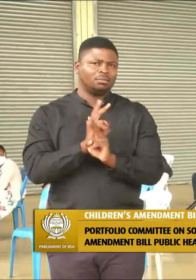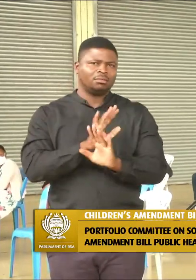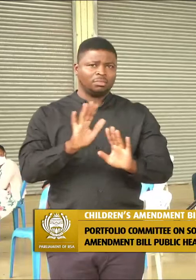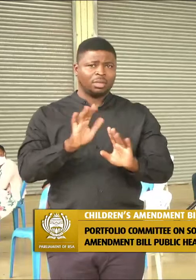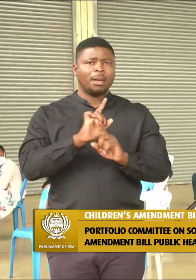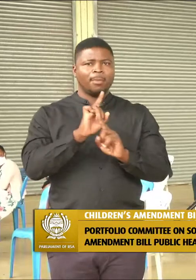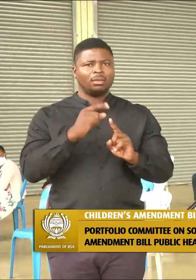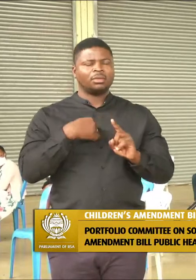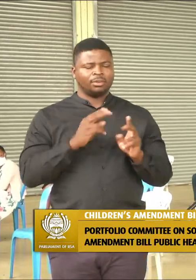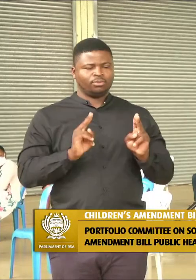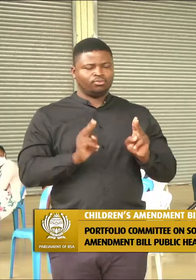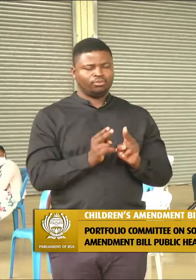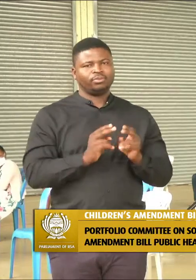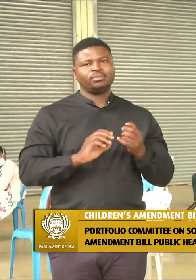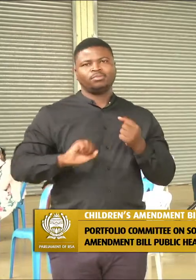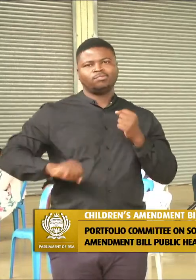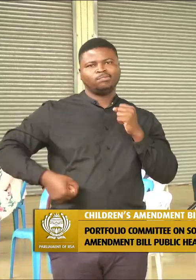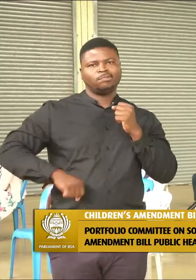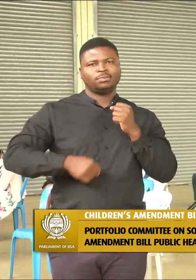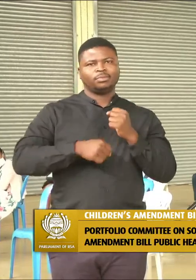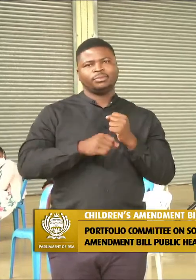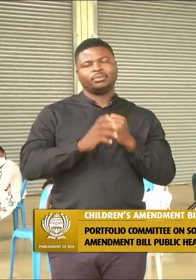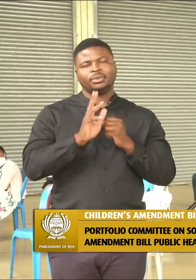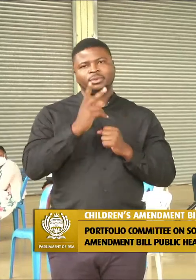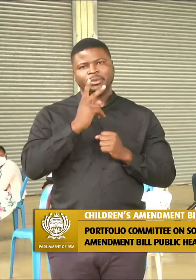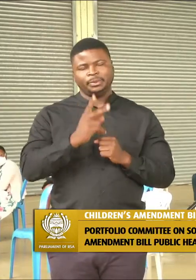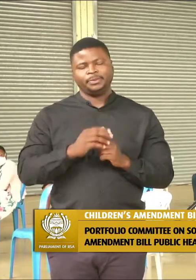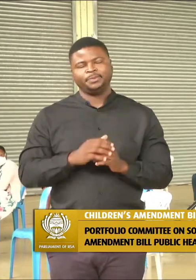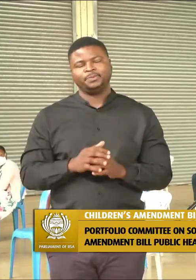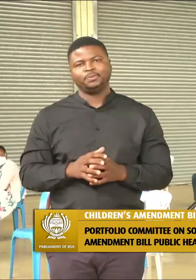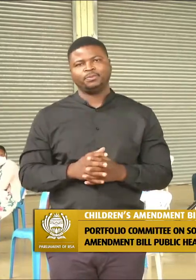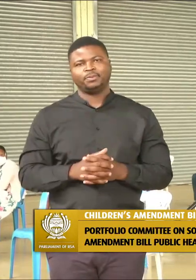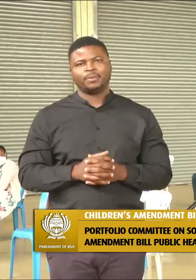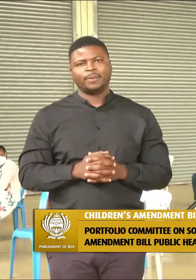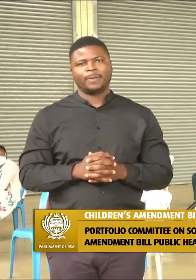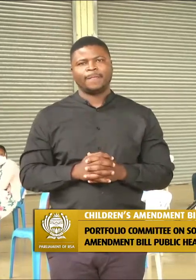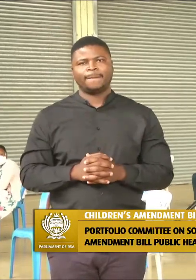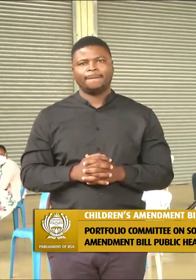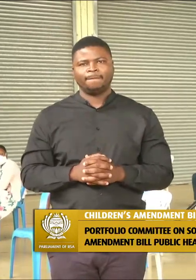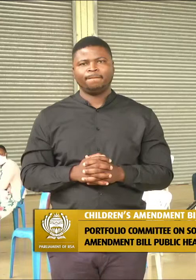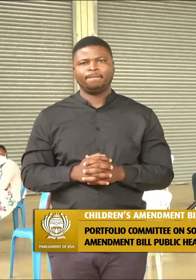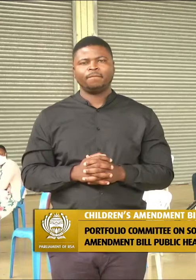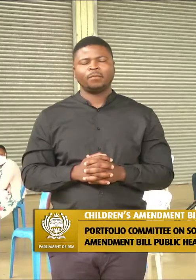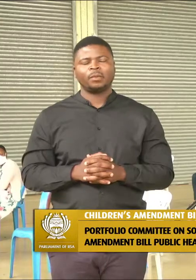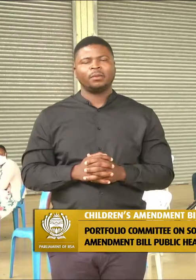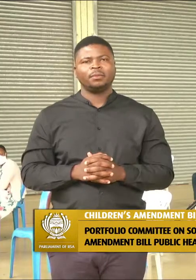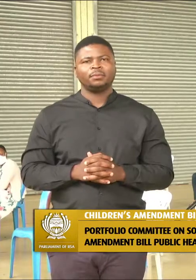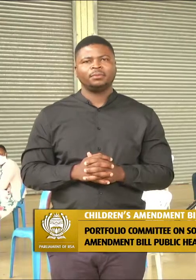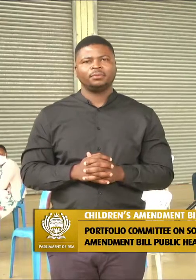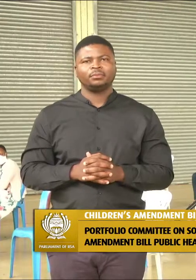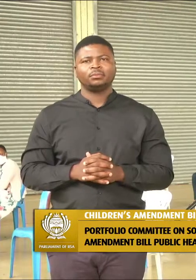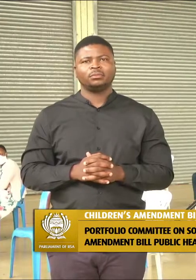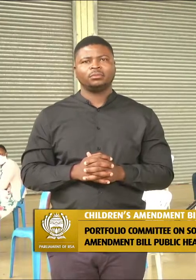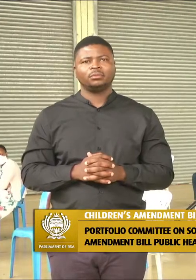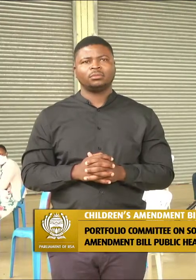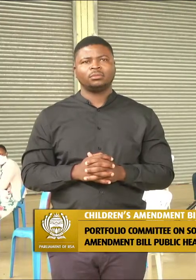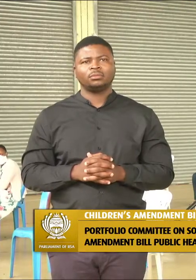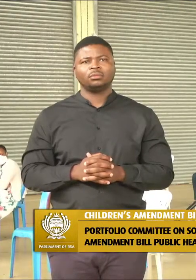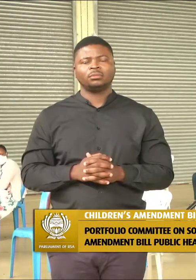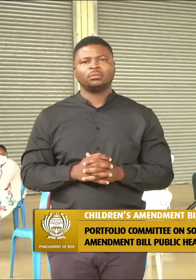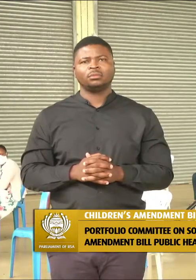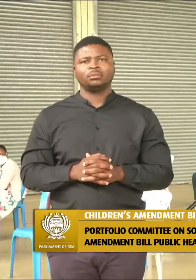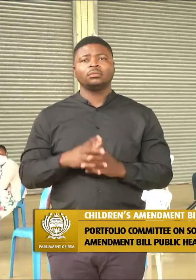ukungayiphindi izinto abayishilo. I will say that being a law-abiding